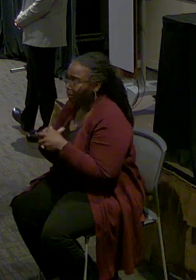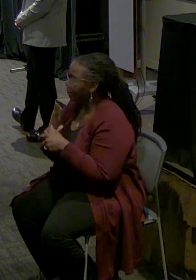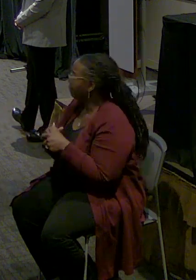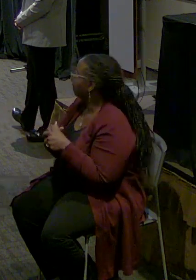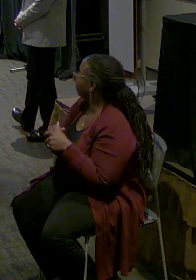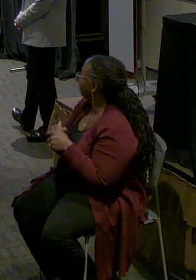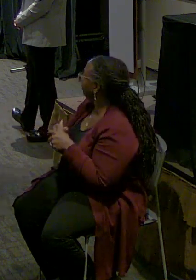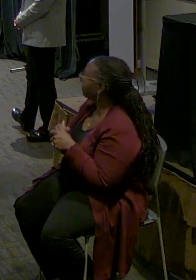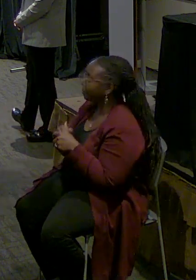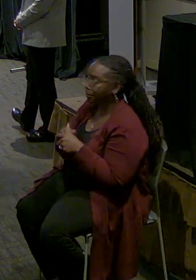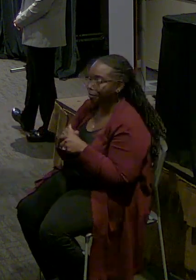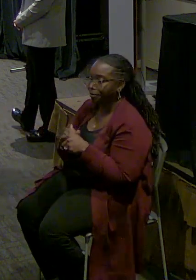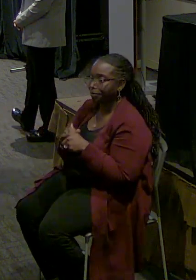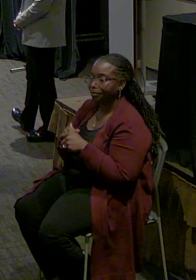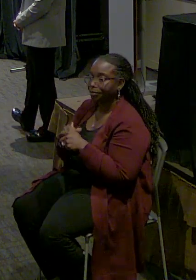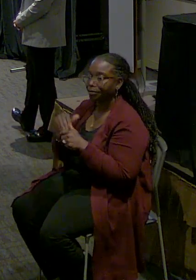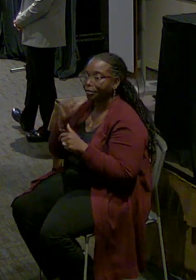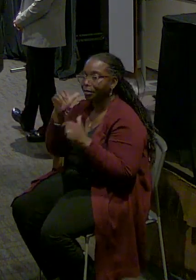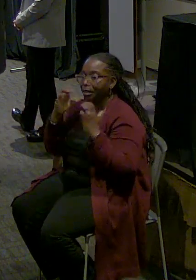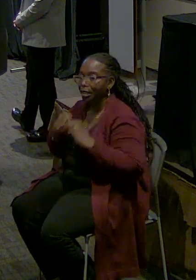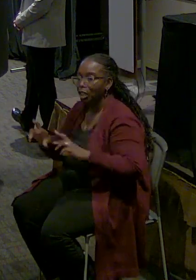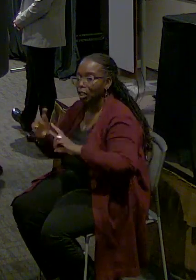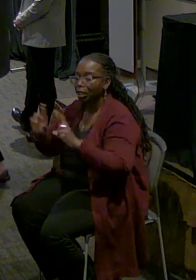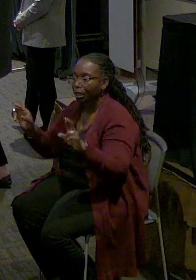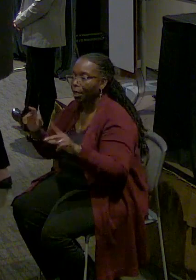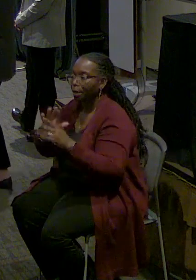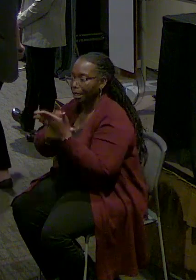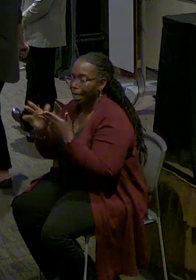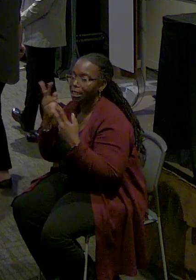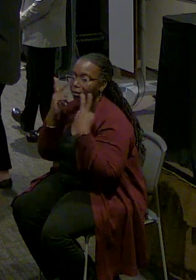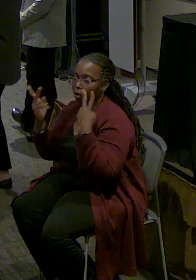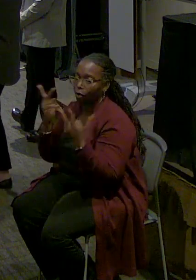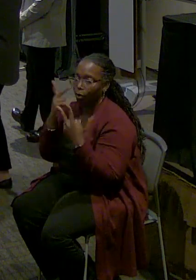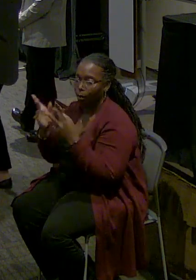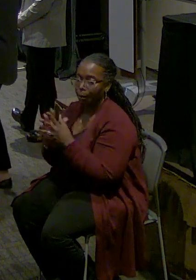But again, it's not necessarily client ready, but certainly a nice visual.